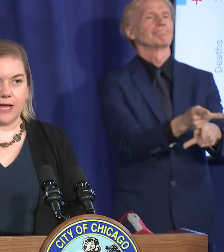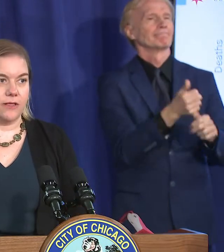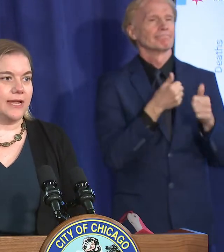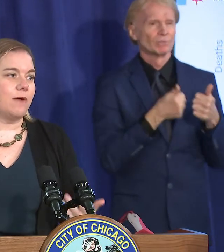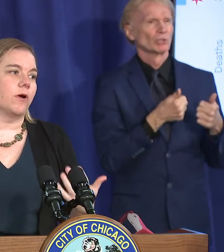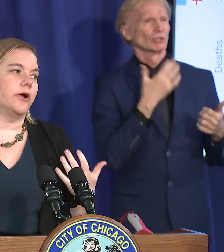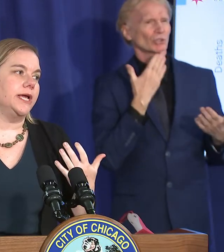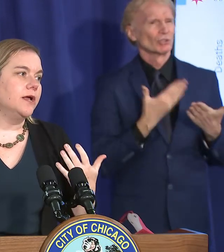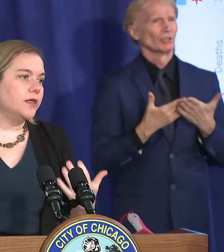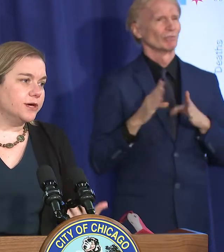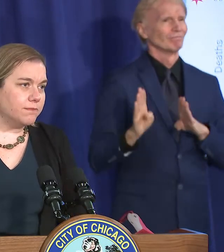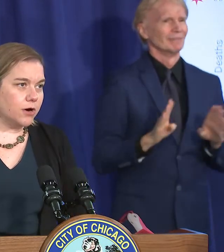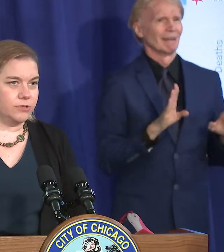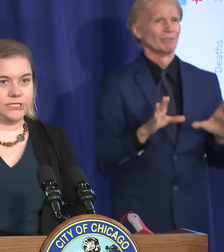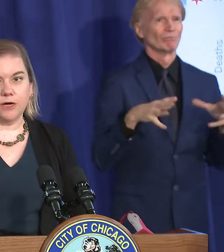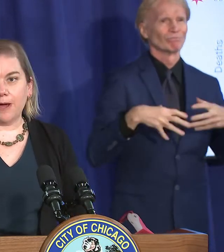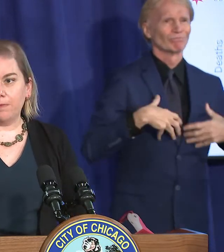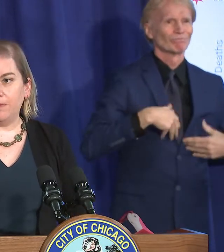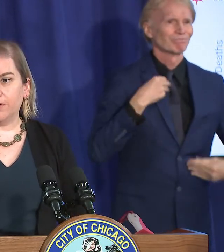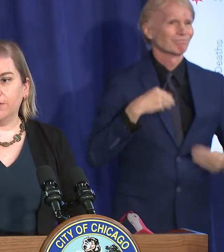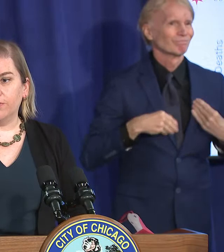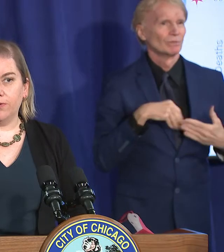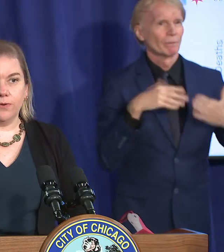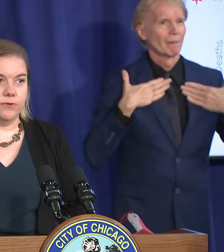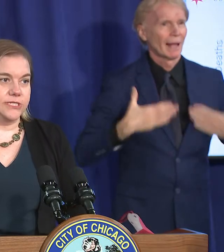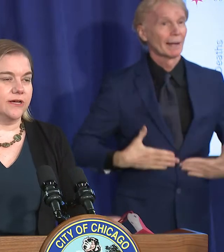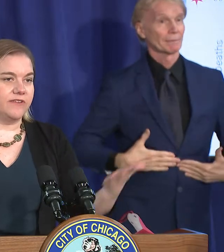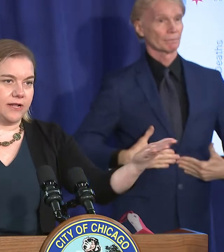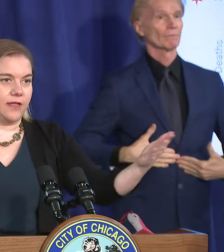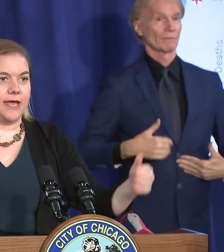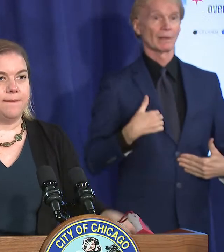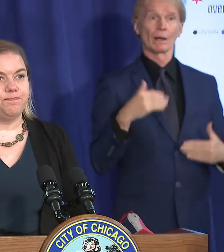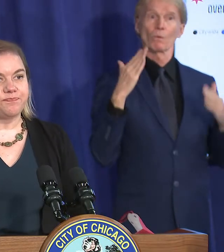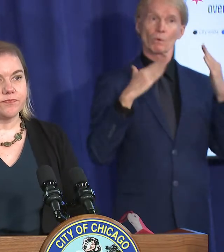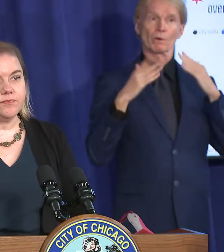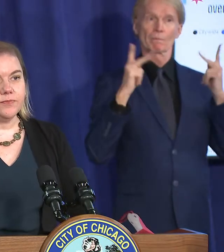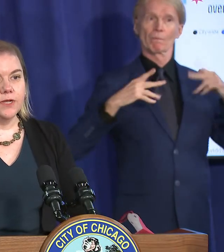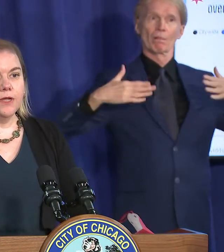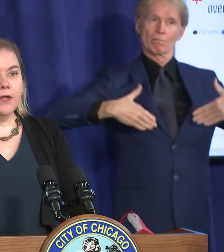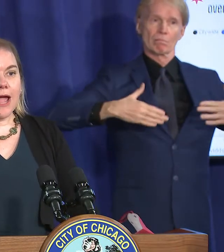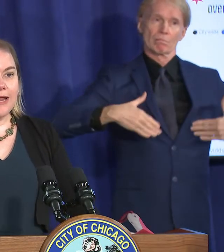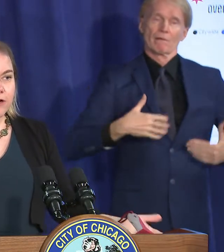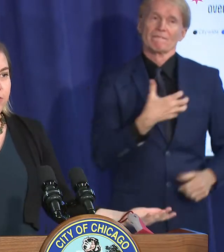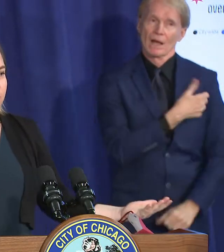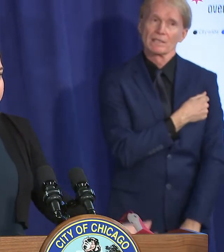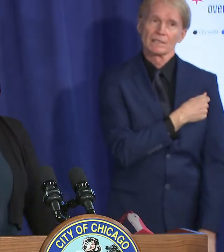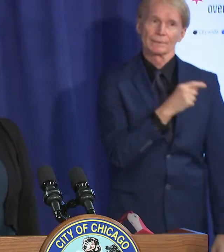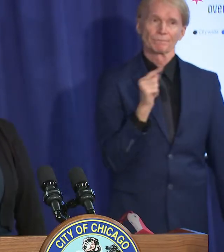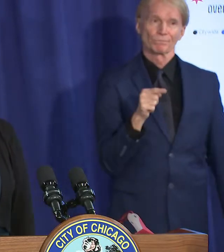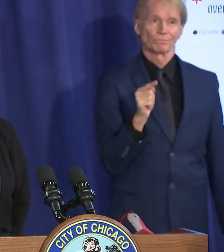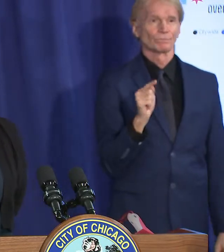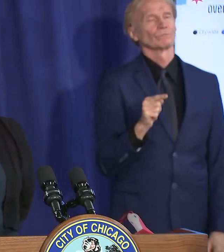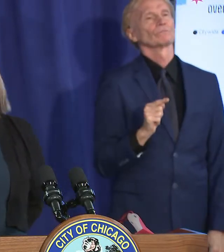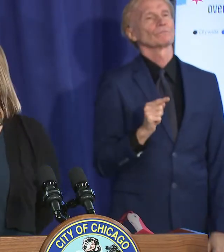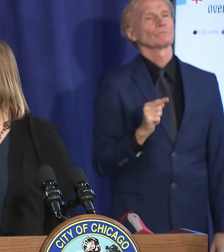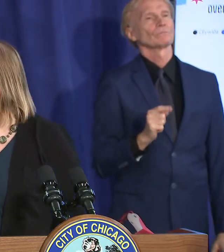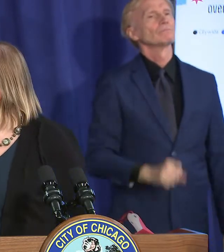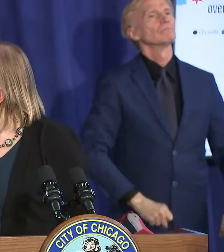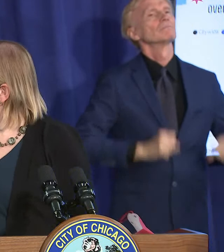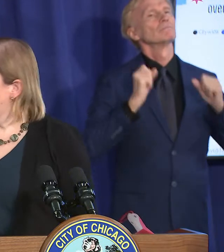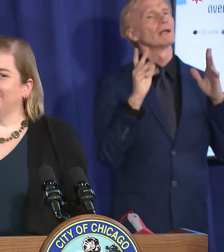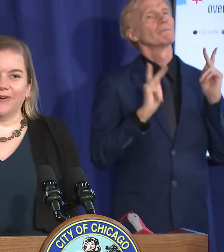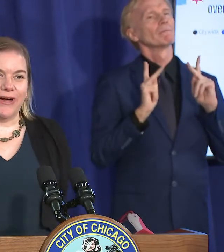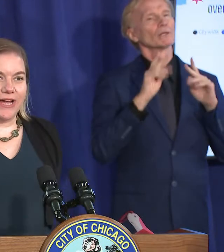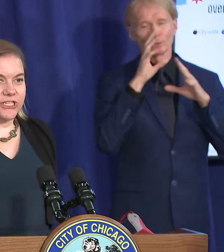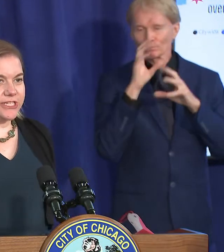very well, and I worry the most about people who still have not done that. I know there's always a lot of interest in what's happening